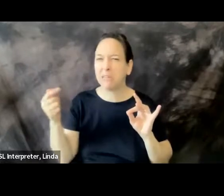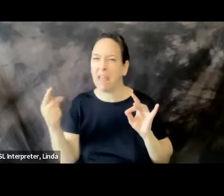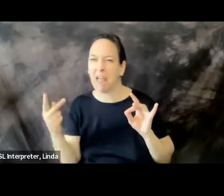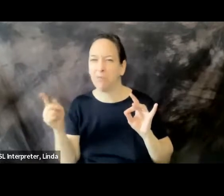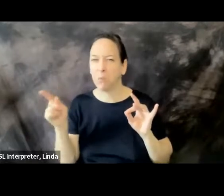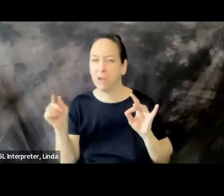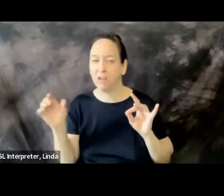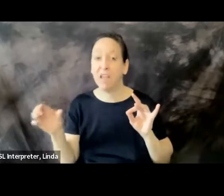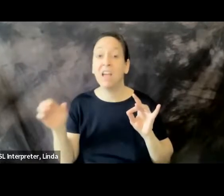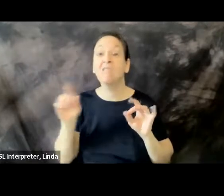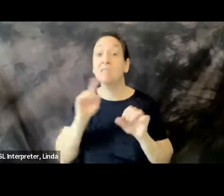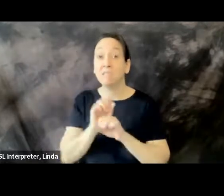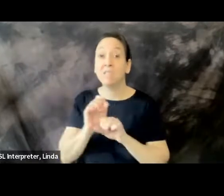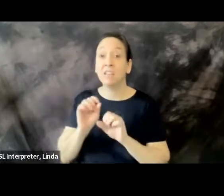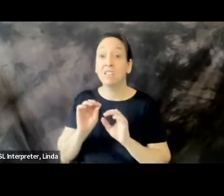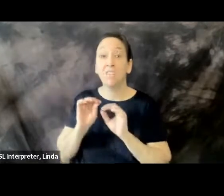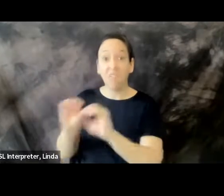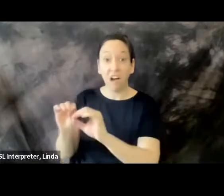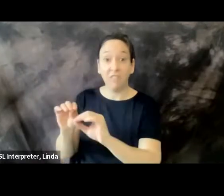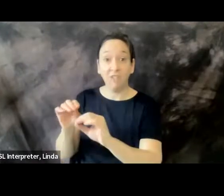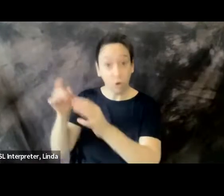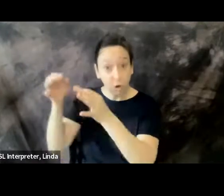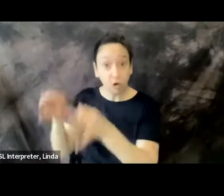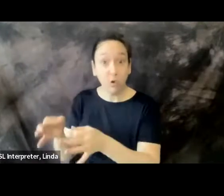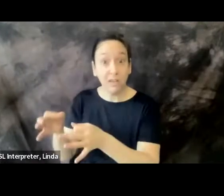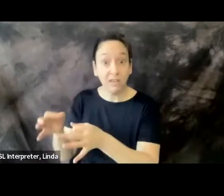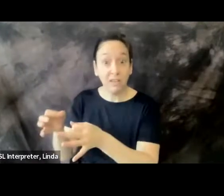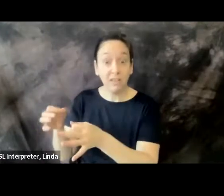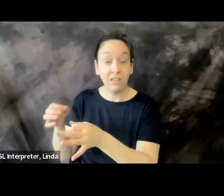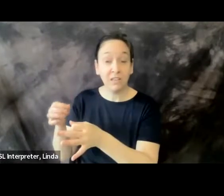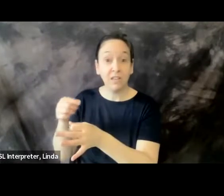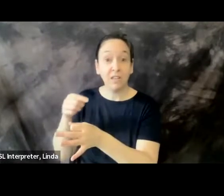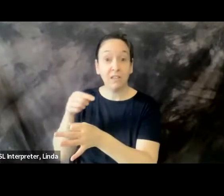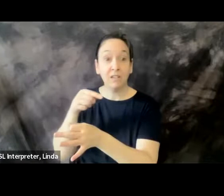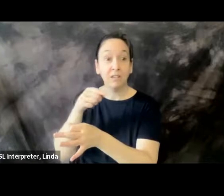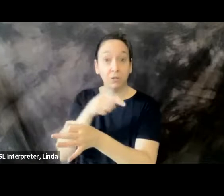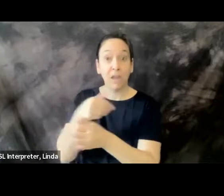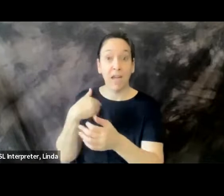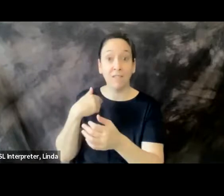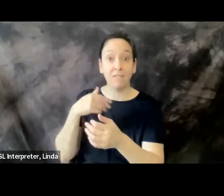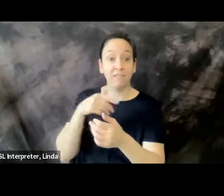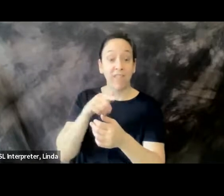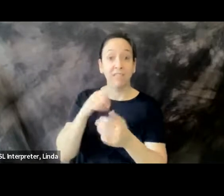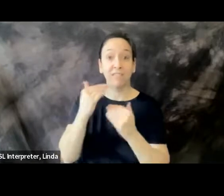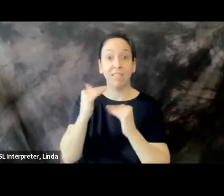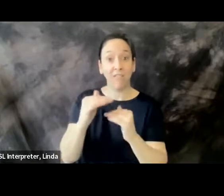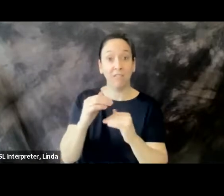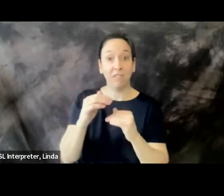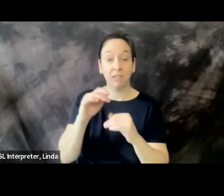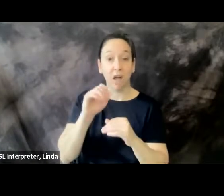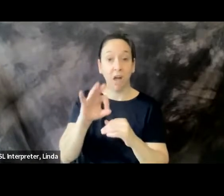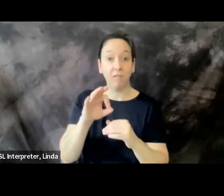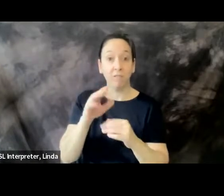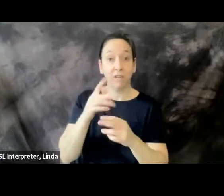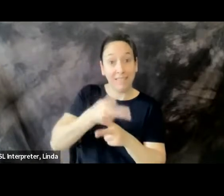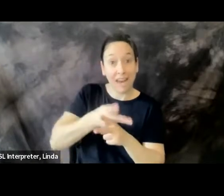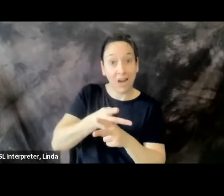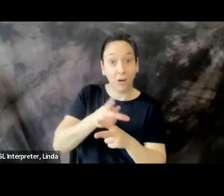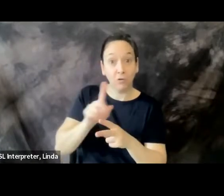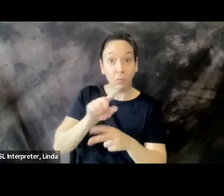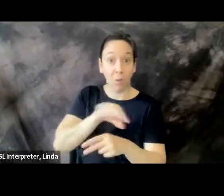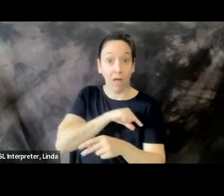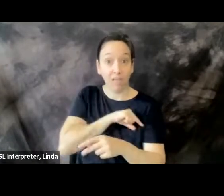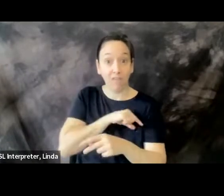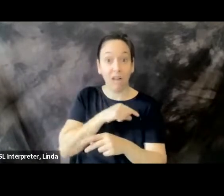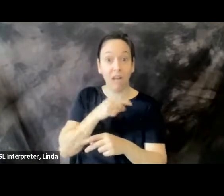go into the determination of whether or not a person meets the nursing home level of care to qualify for,